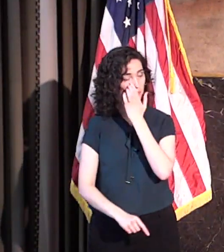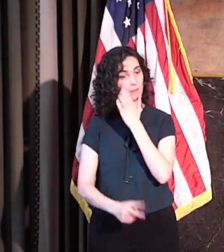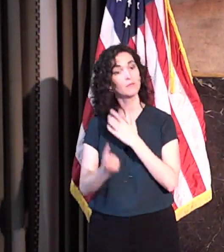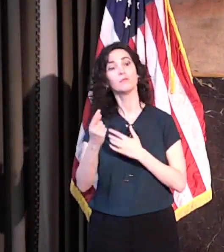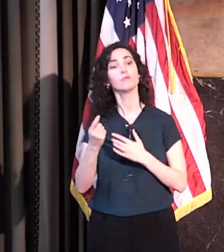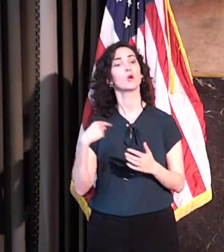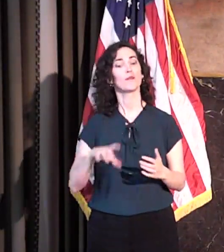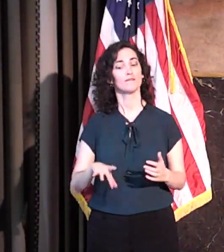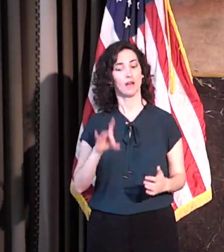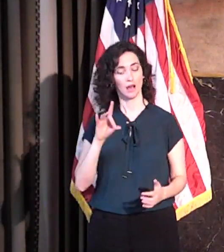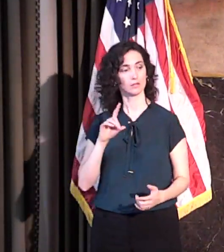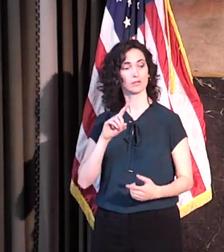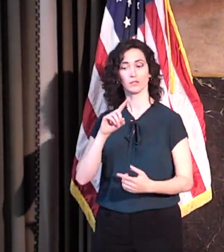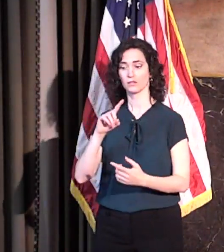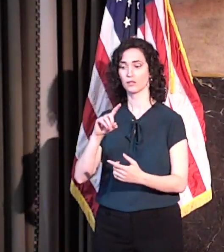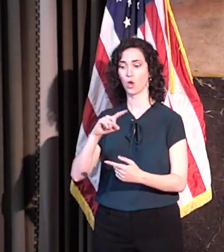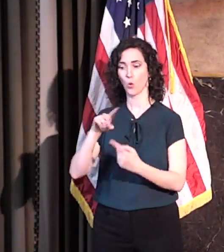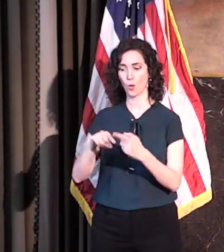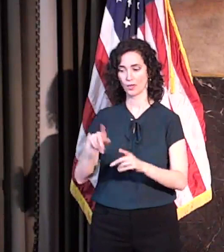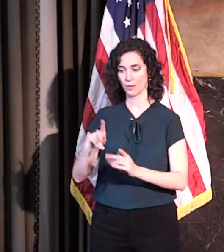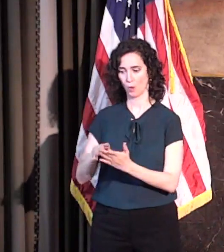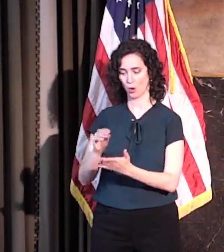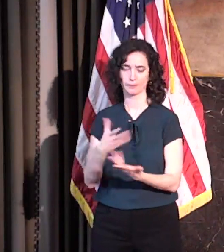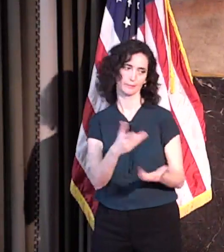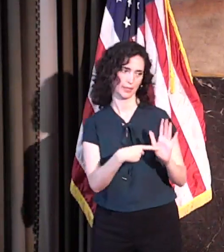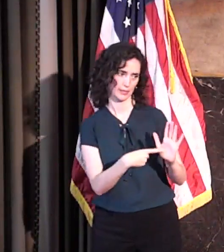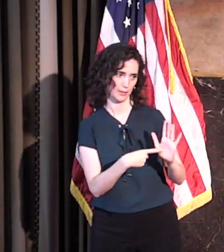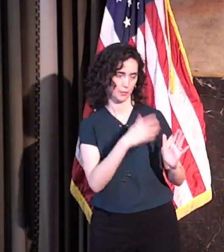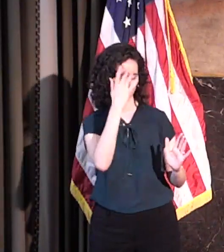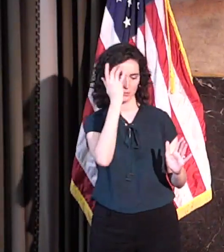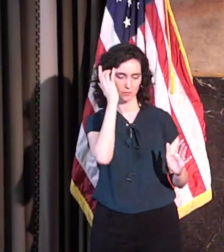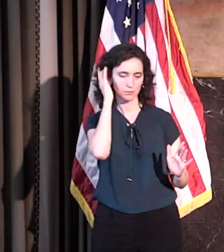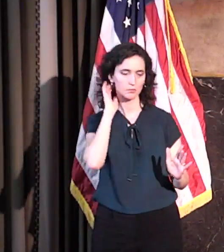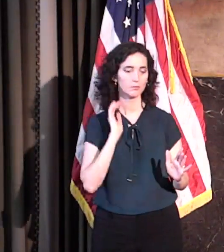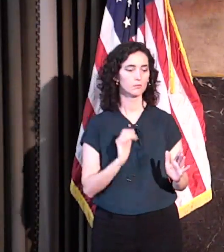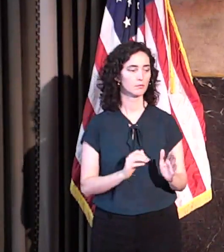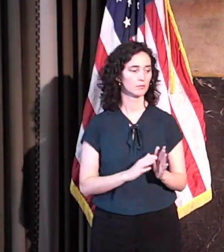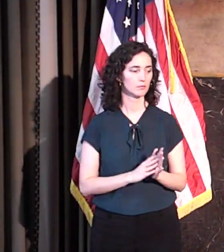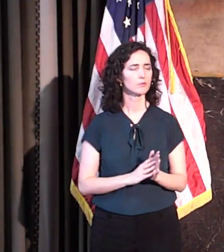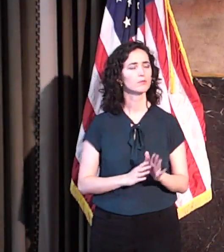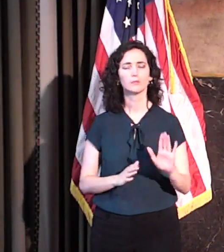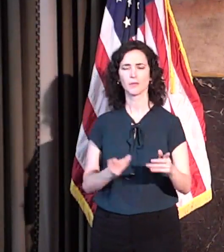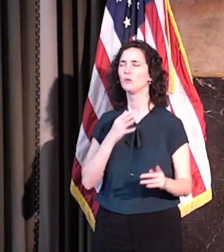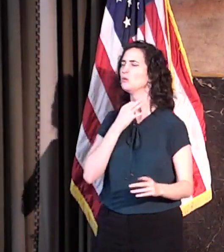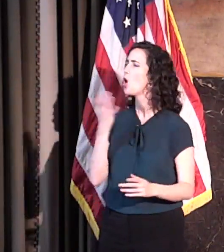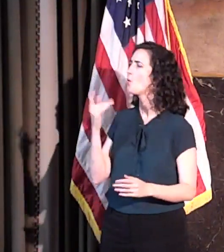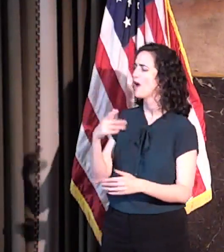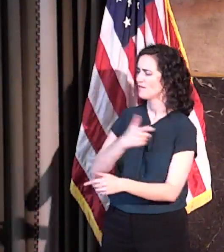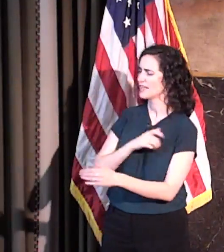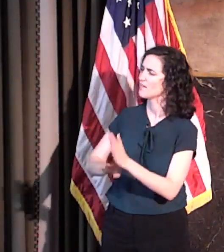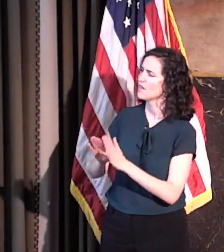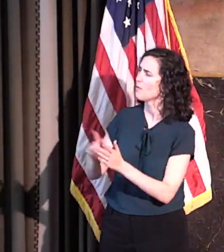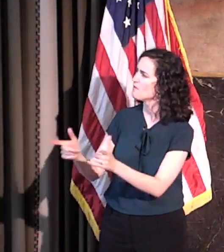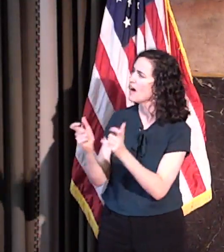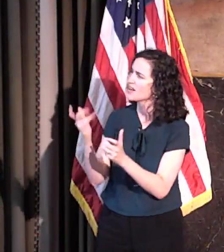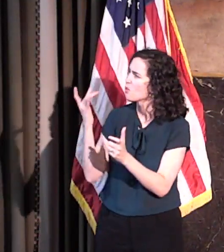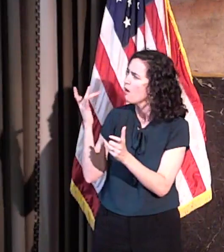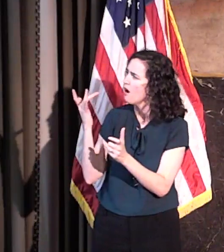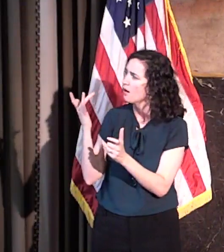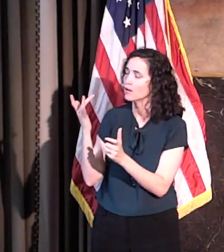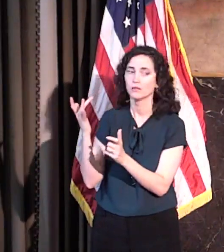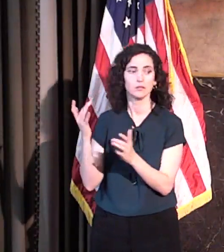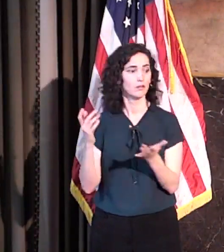people learn that, for example, why did the vaccines get developed so quickly? When they learn that it's really not